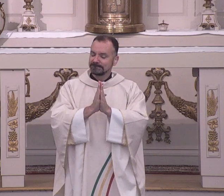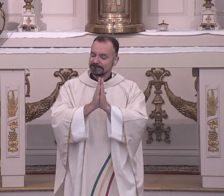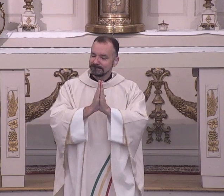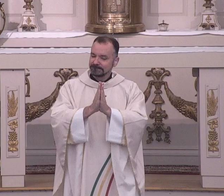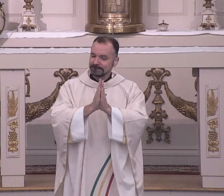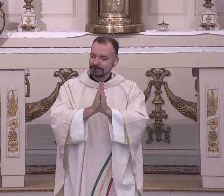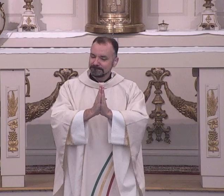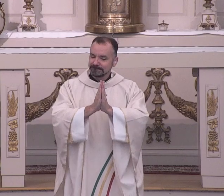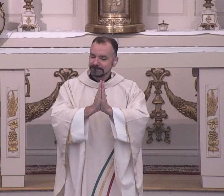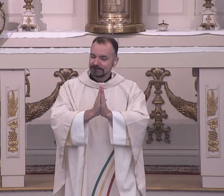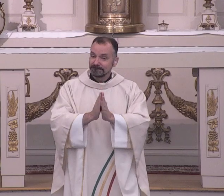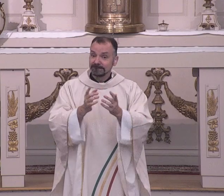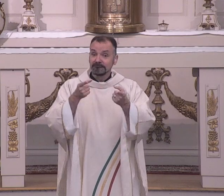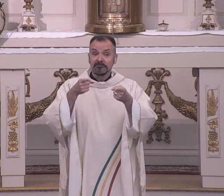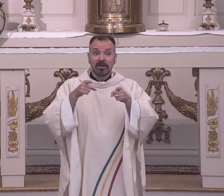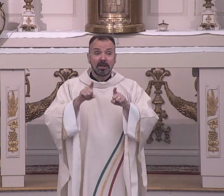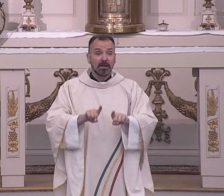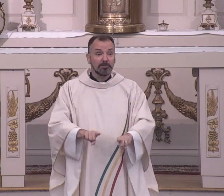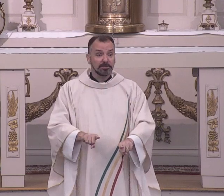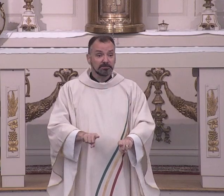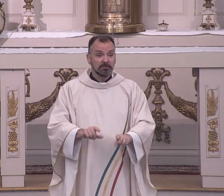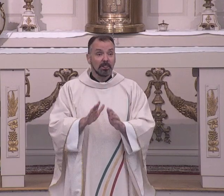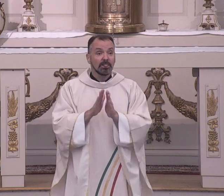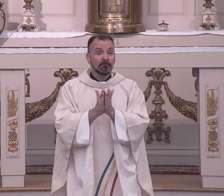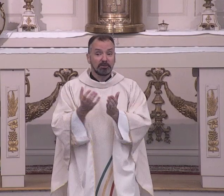and continued in prayer